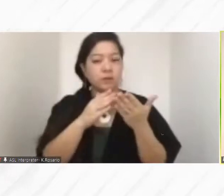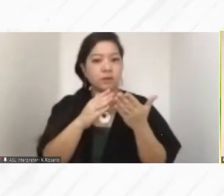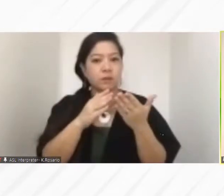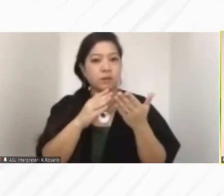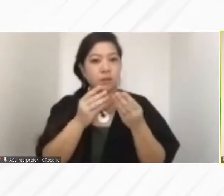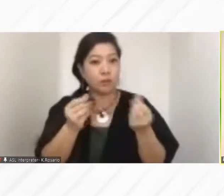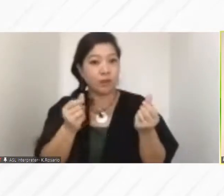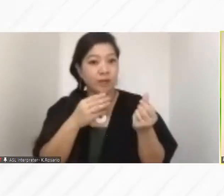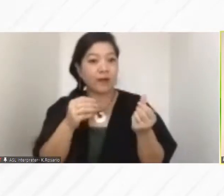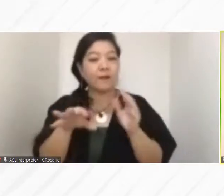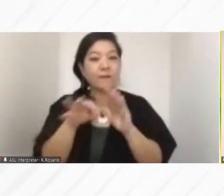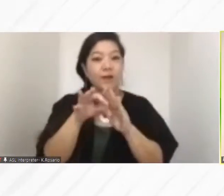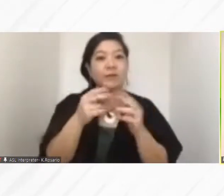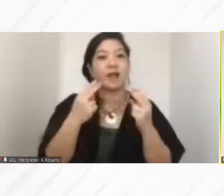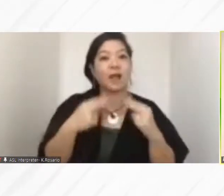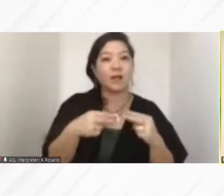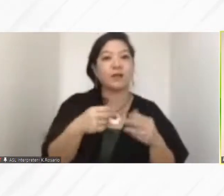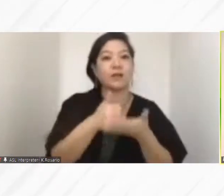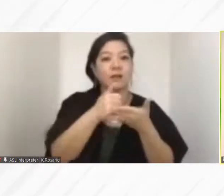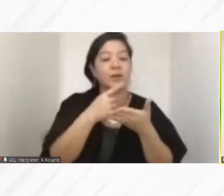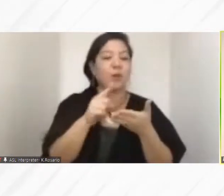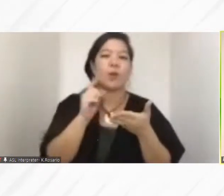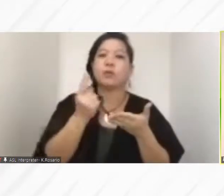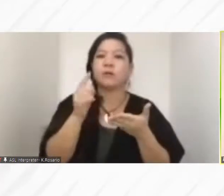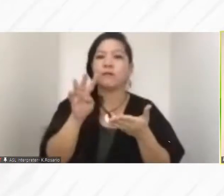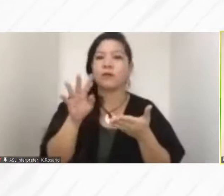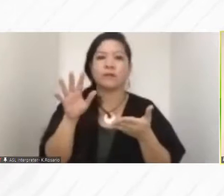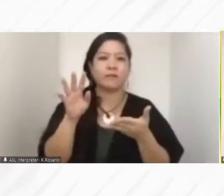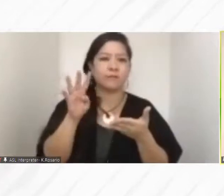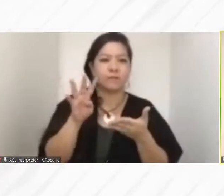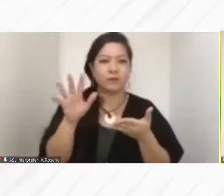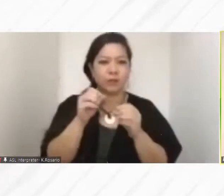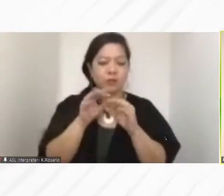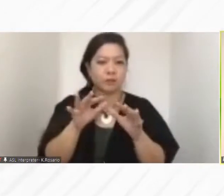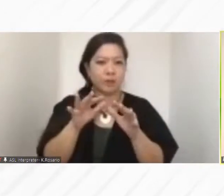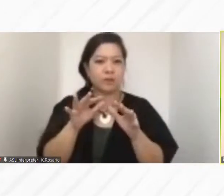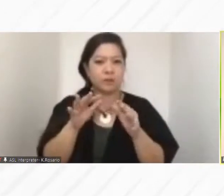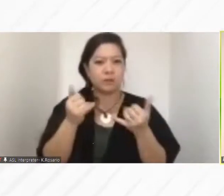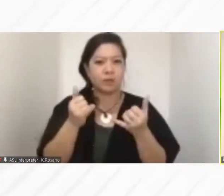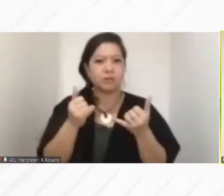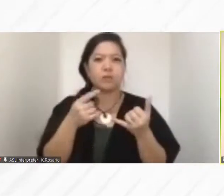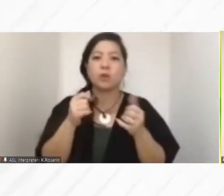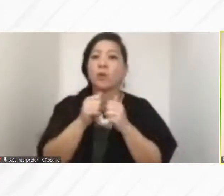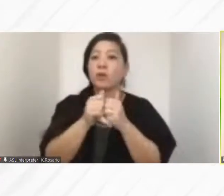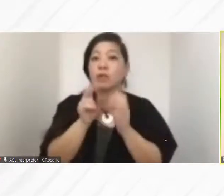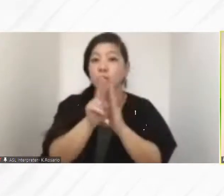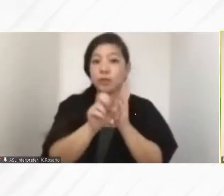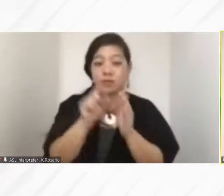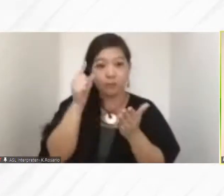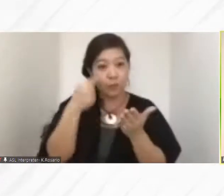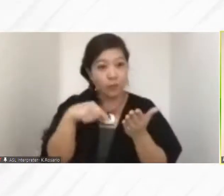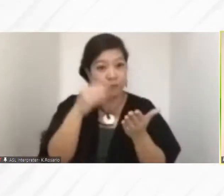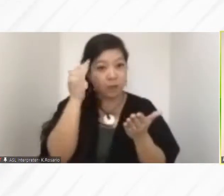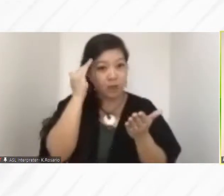effective methods to advance health equity. And this has only been fortified by the pandemic's revelations. Within the US government, we've